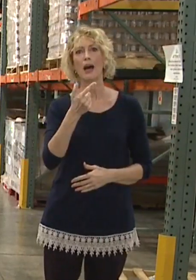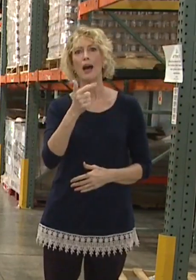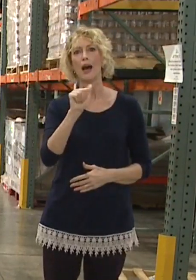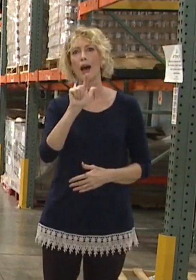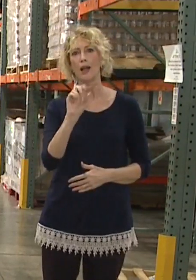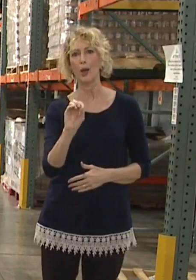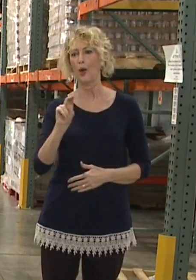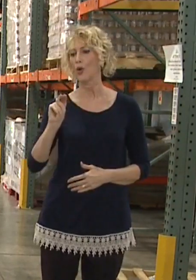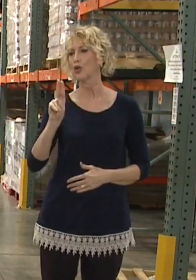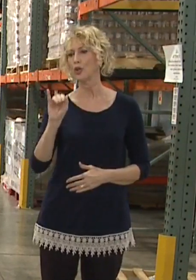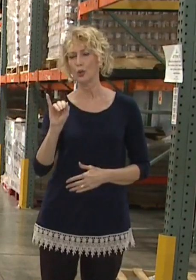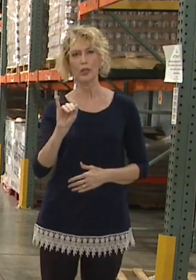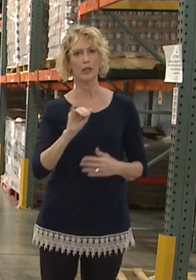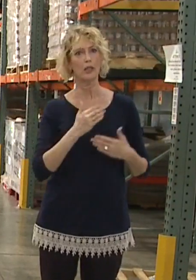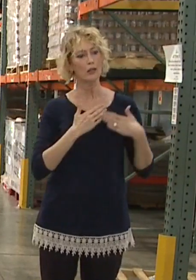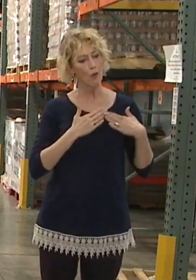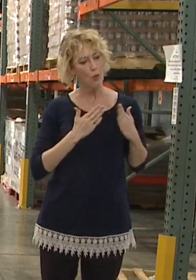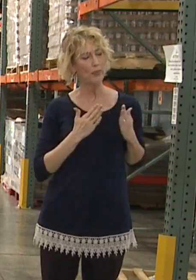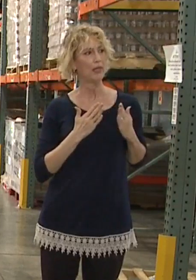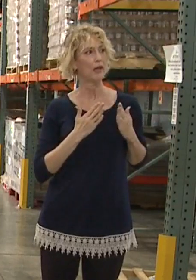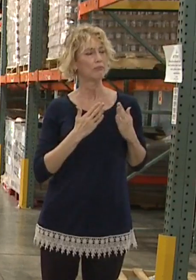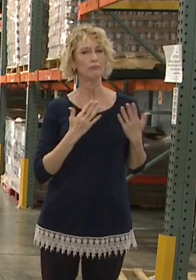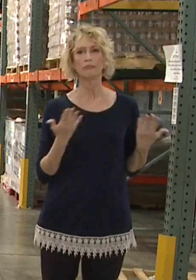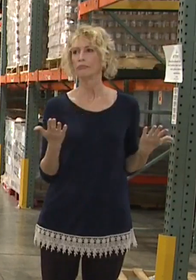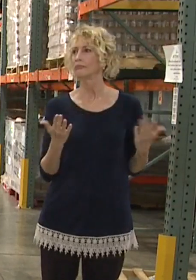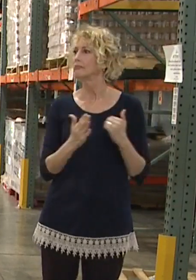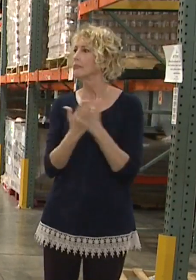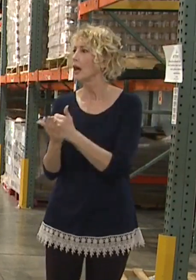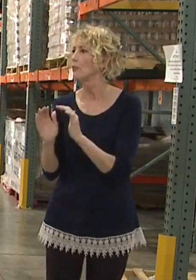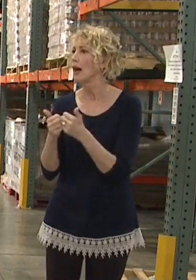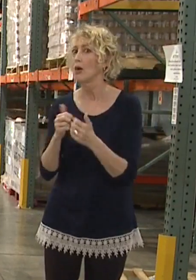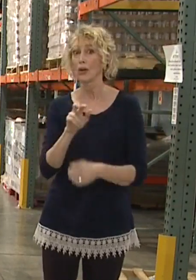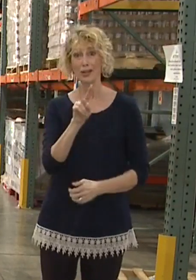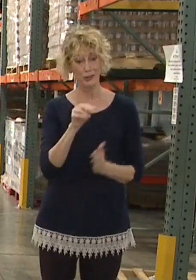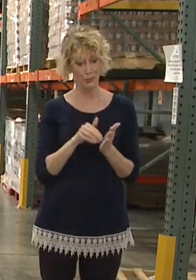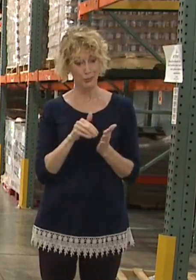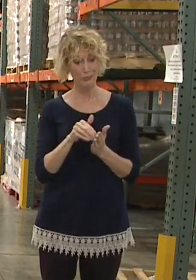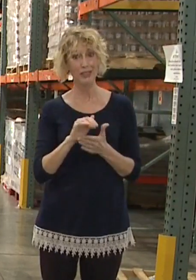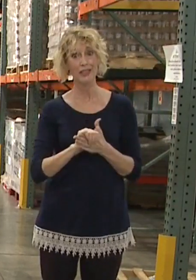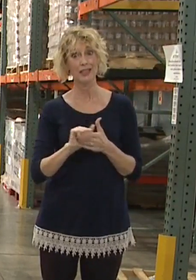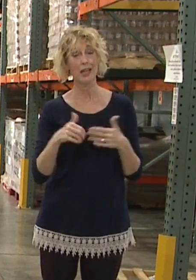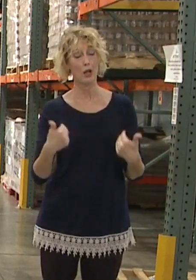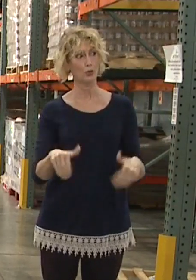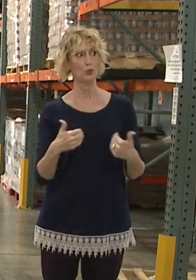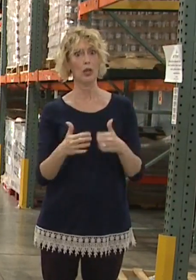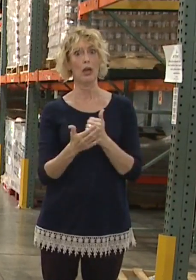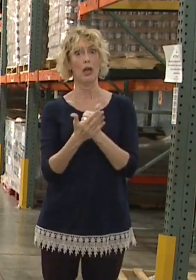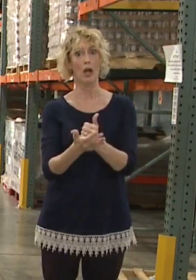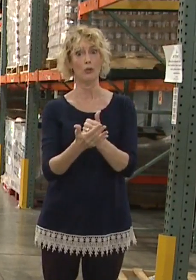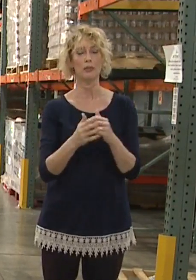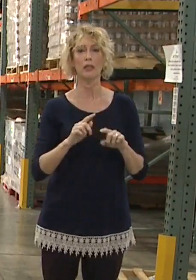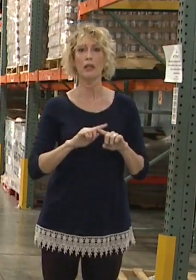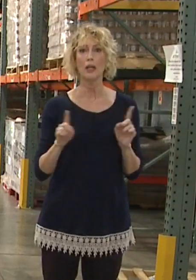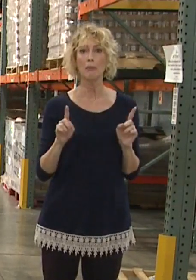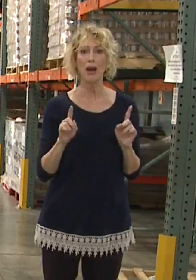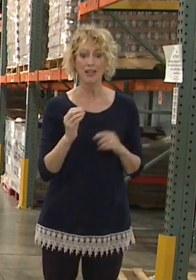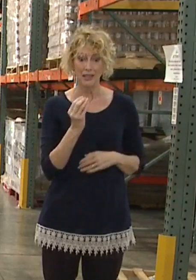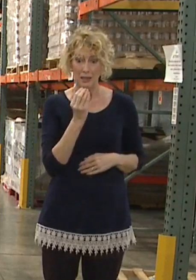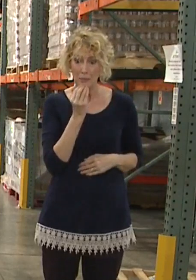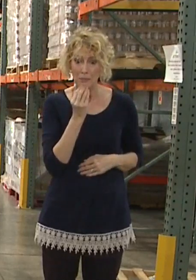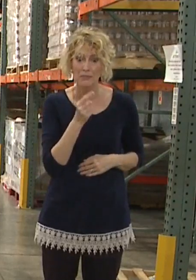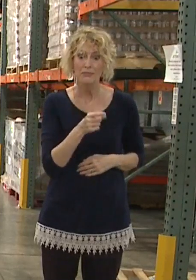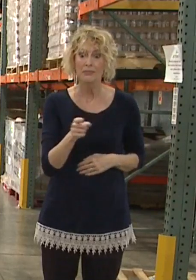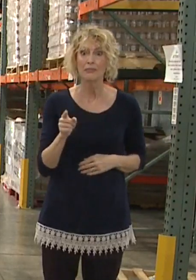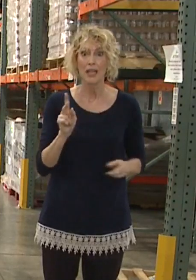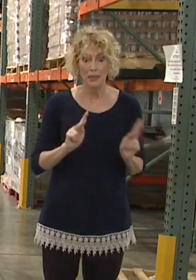your hearts and saying, what can we do to help? $2 million goes a long way when it comes to feeding. But the amount of mouths and the amount of families